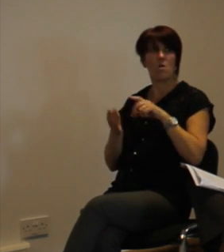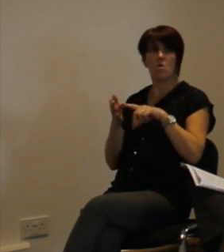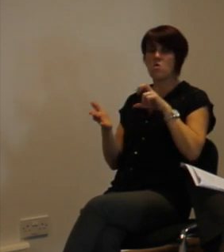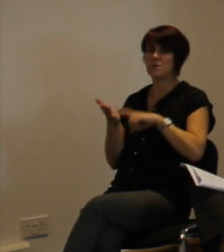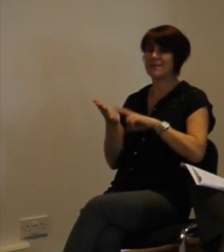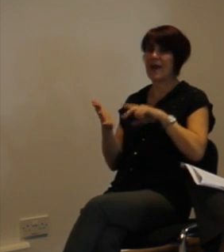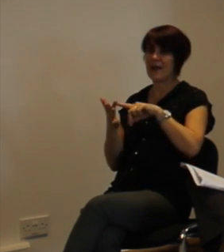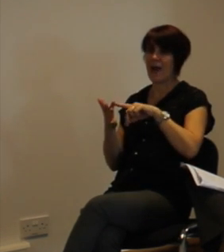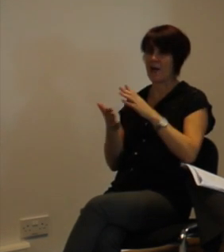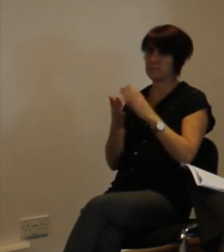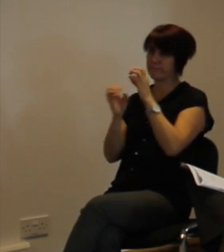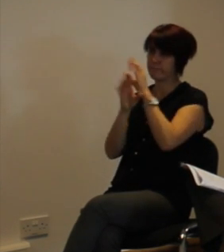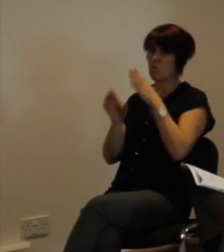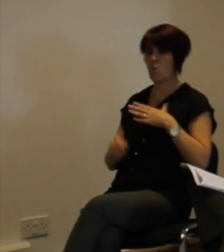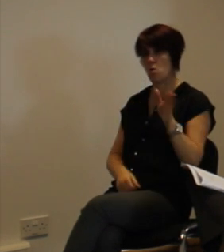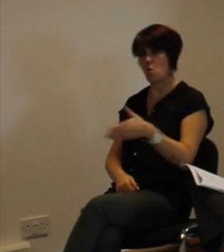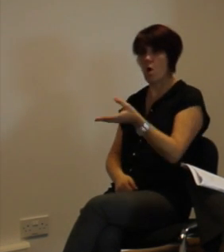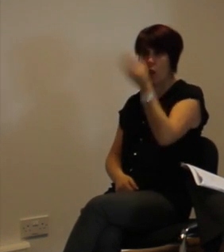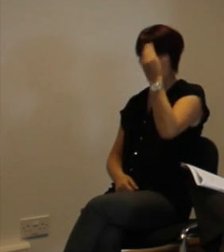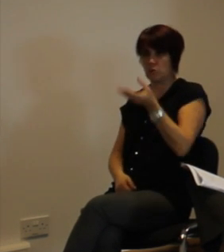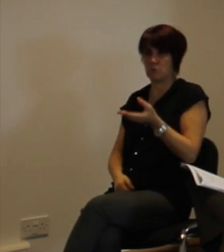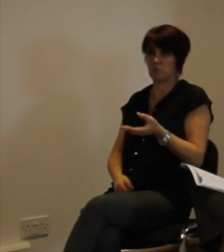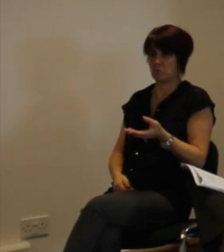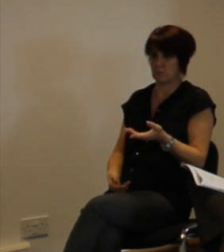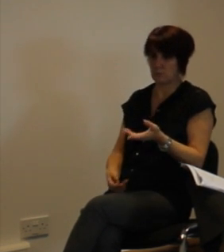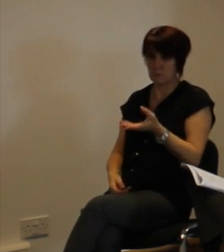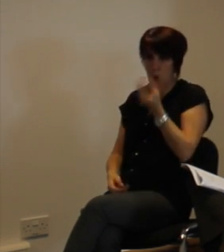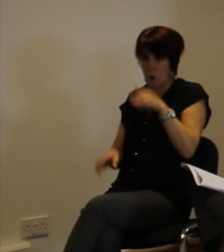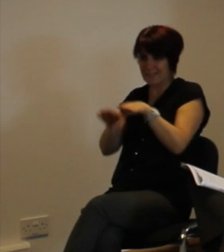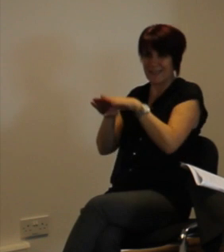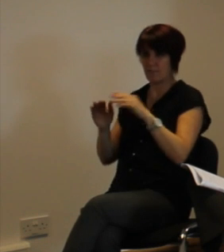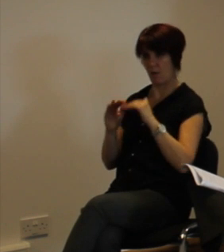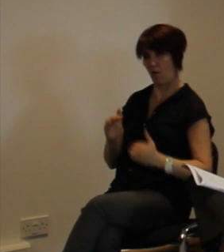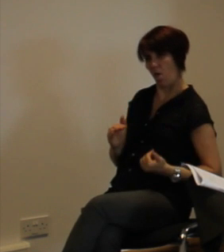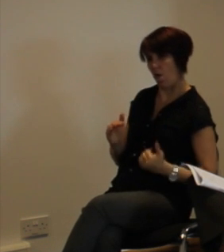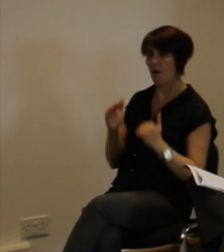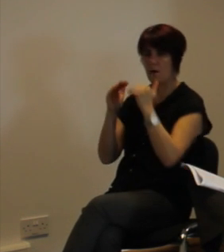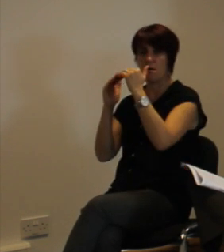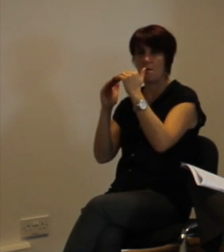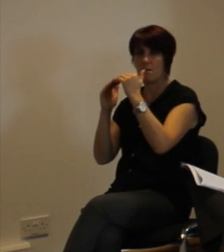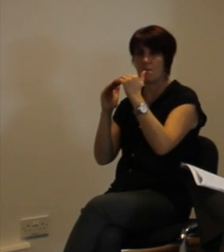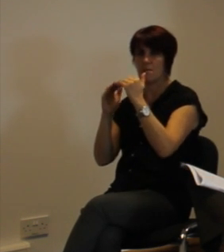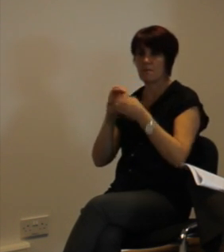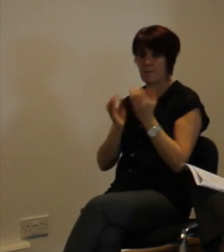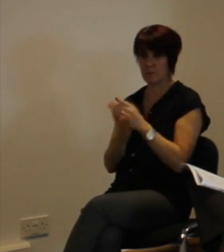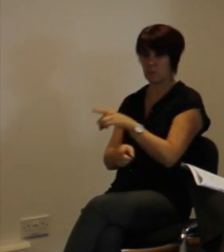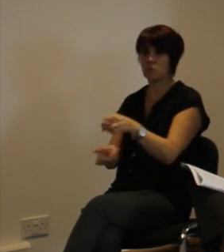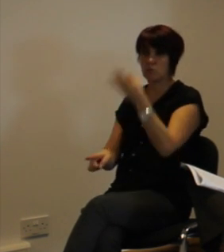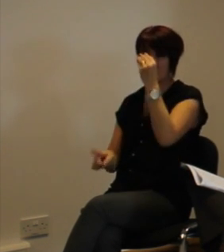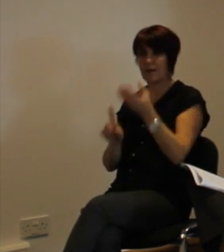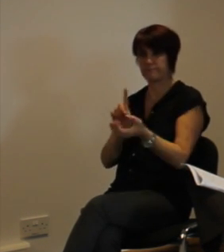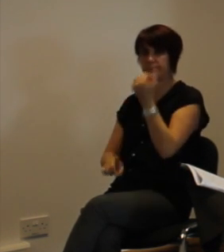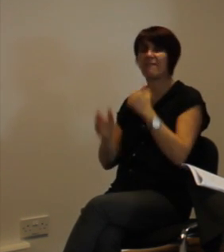OCNI, and I hope it's a very key important part of your centre's ethic as well. We want to enable learners to reach their